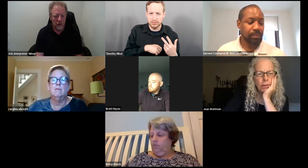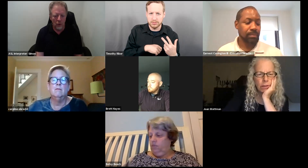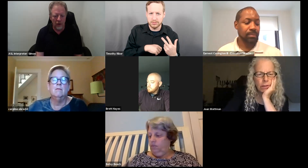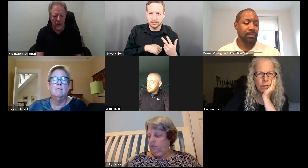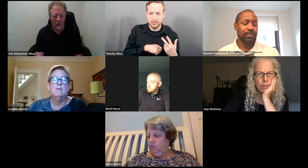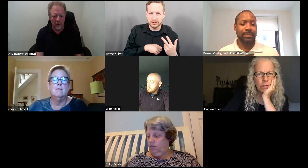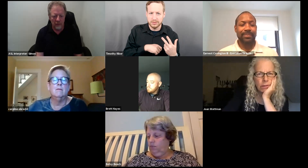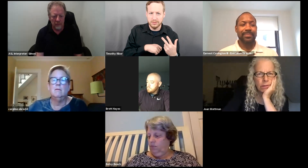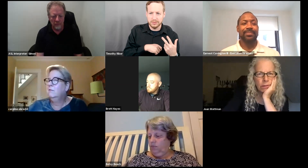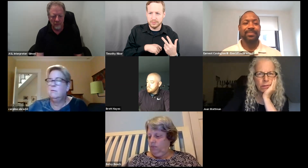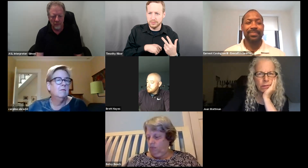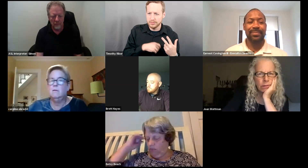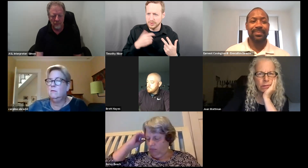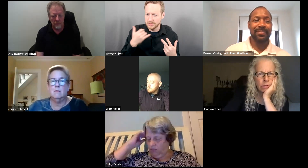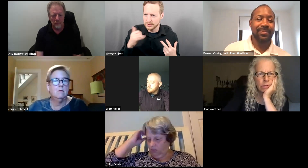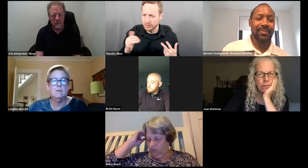you weren't there, were you?